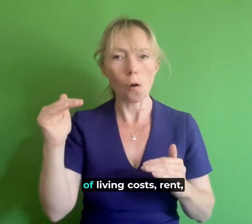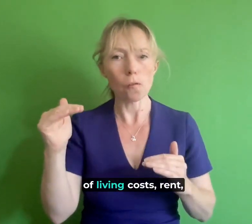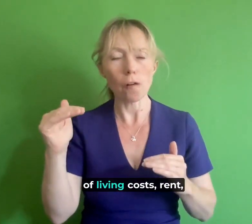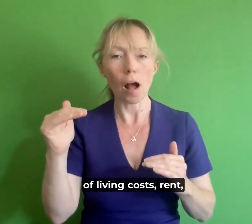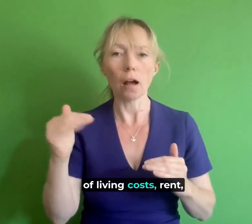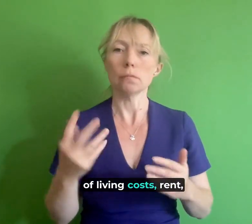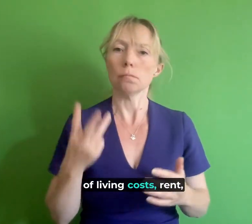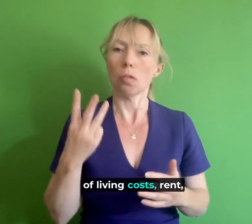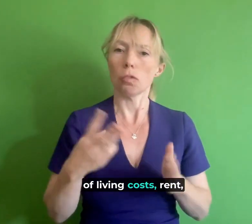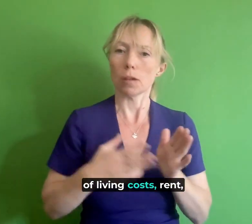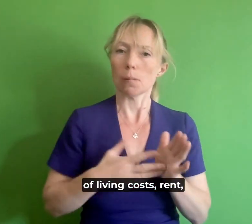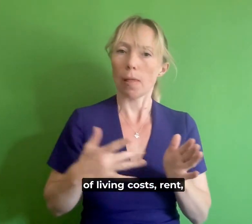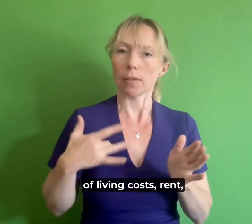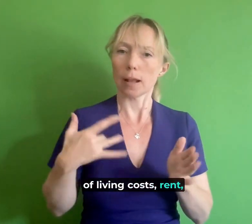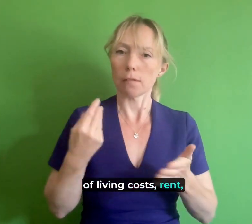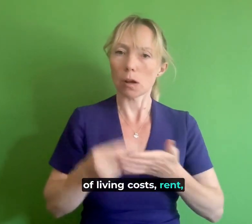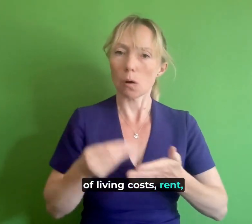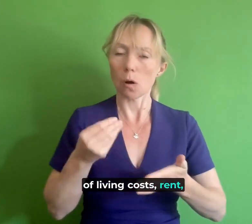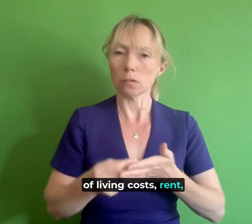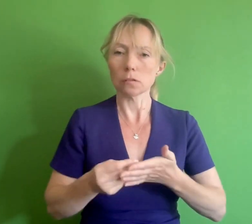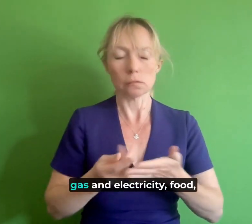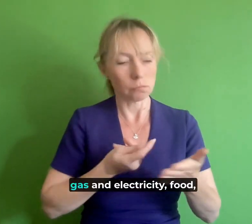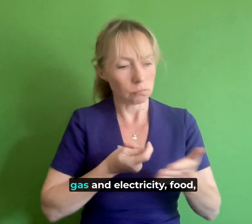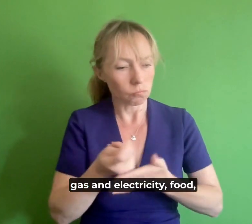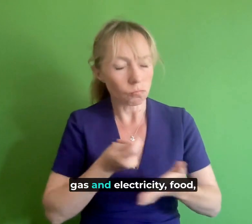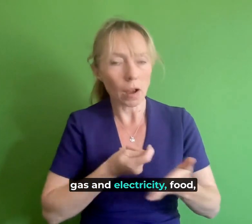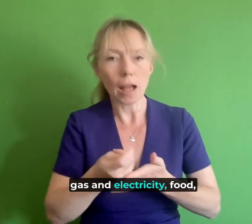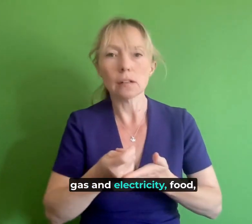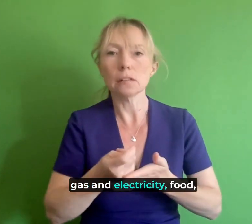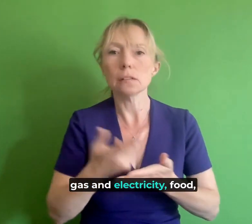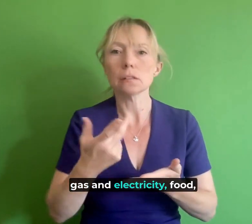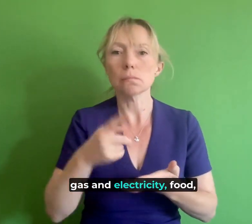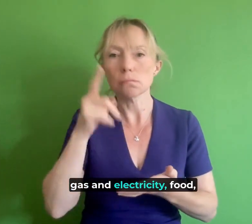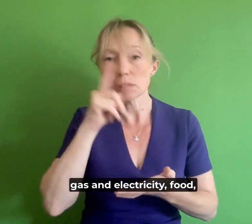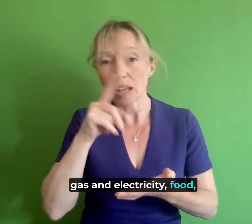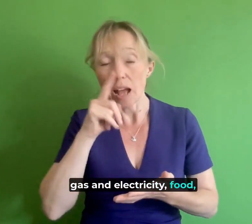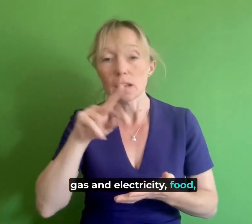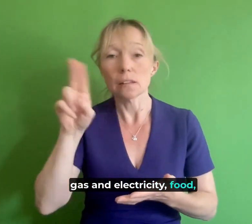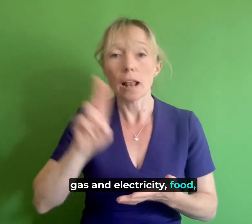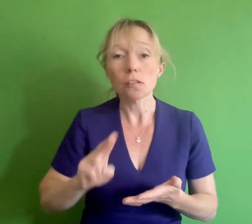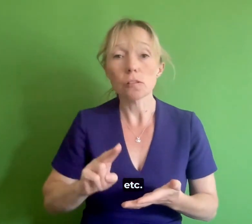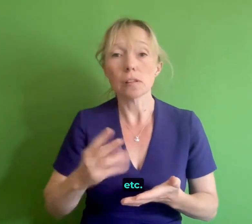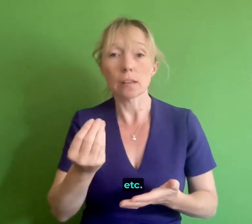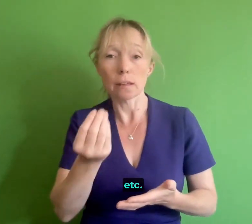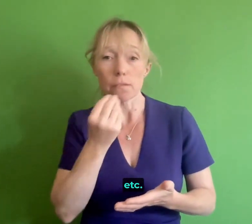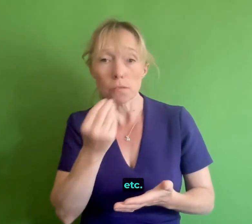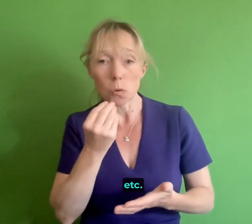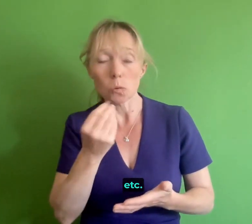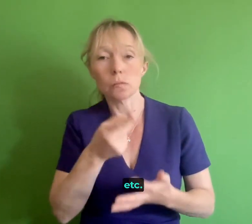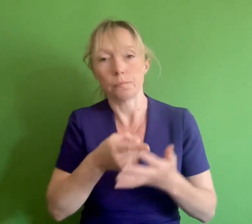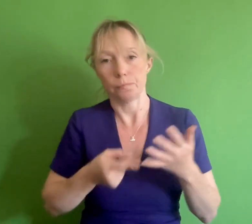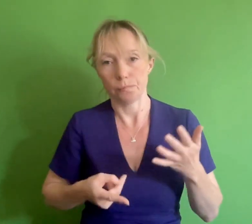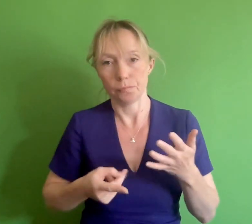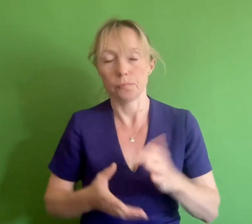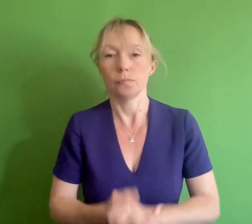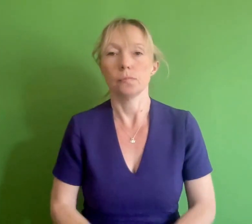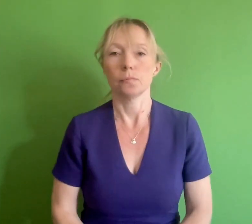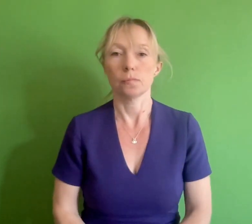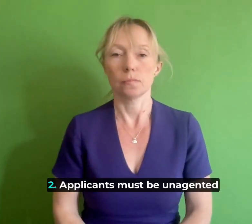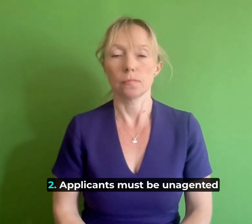living costs, rent, gas and electricity, food, etc. 2.